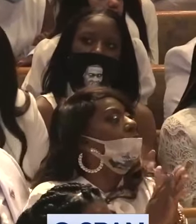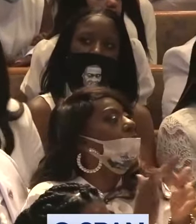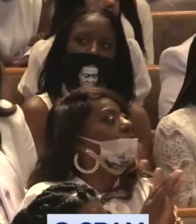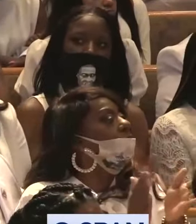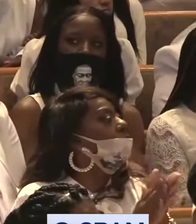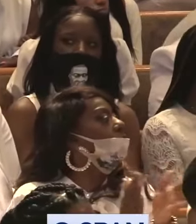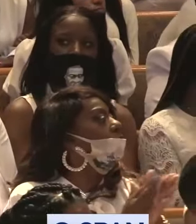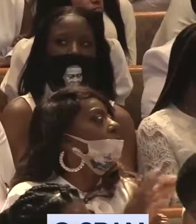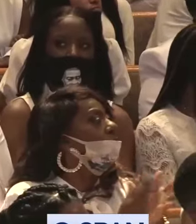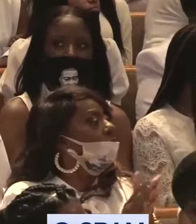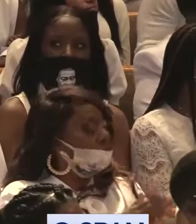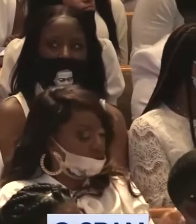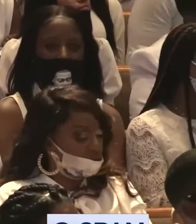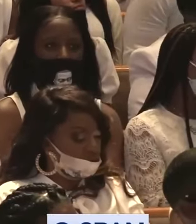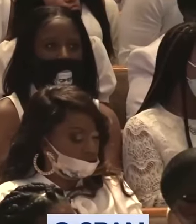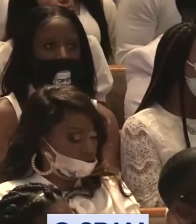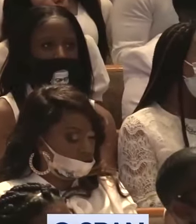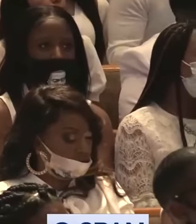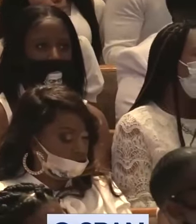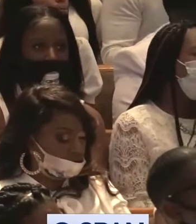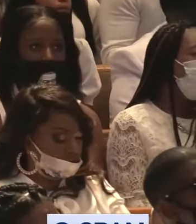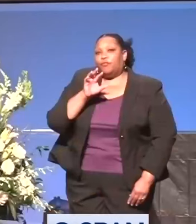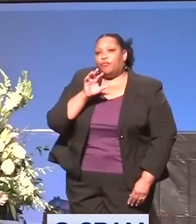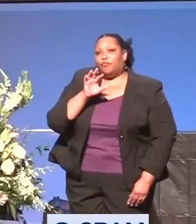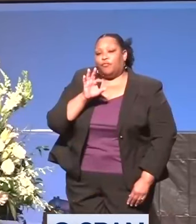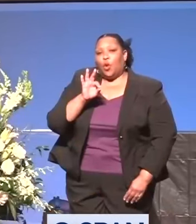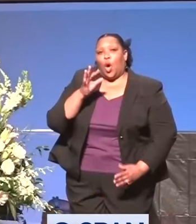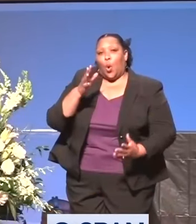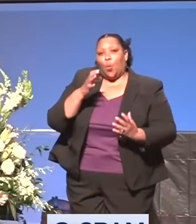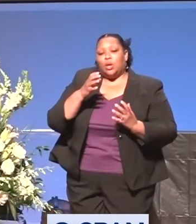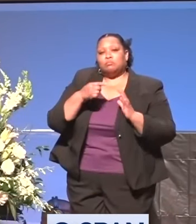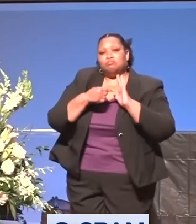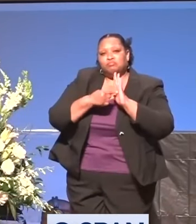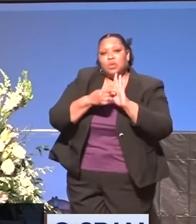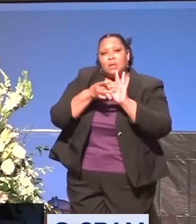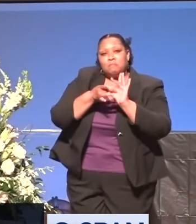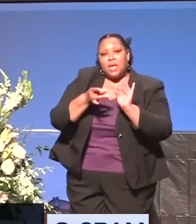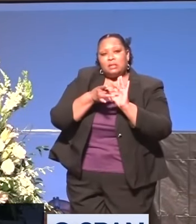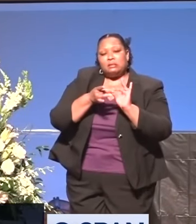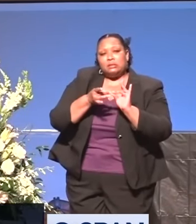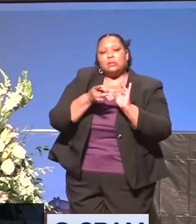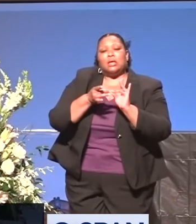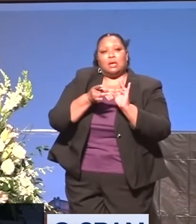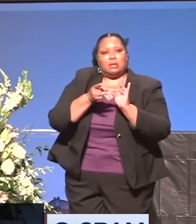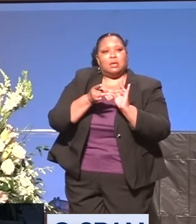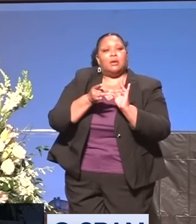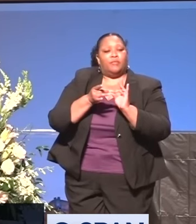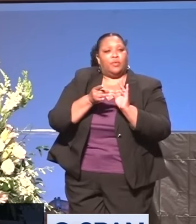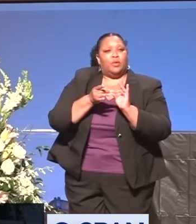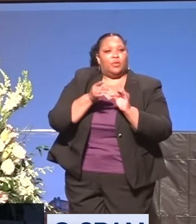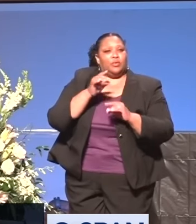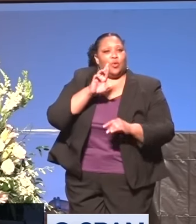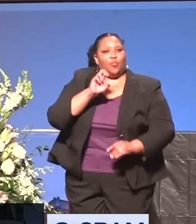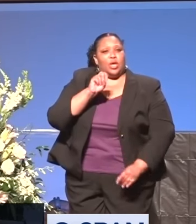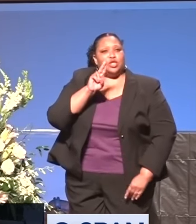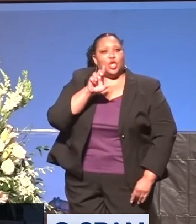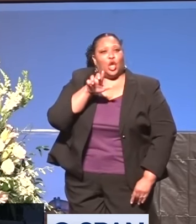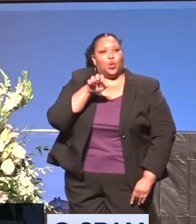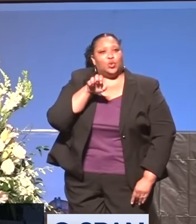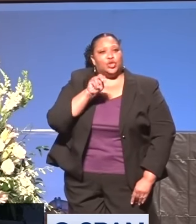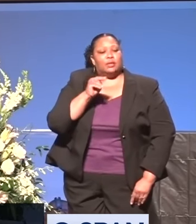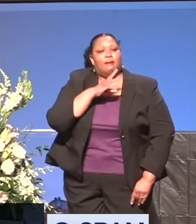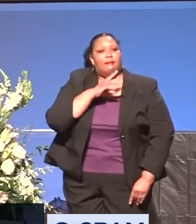The family of George Floyd would like to acknowledge the message of solidarity, resolution, and visual